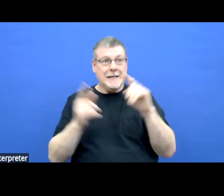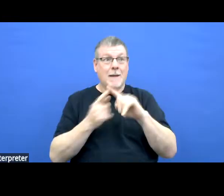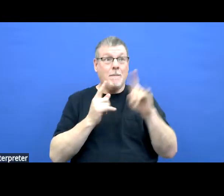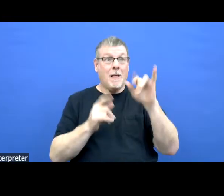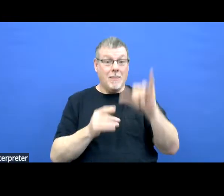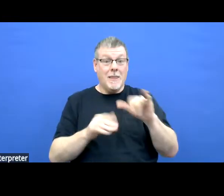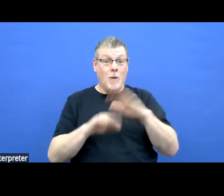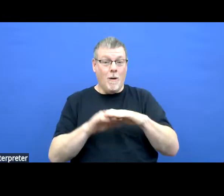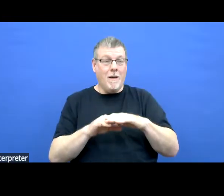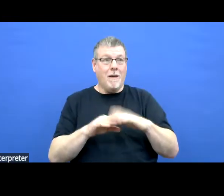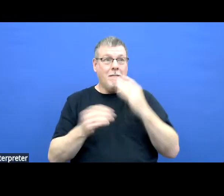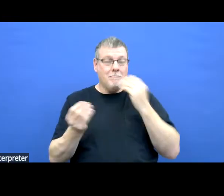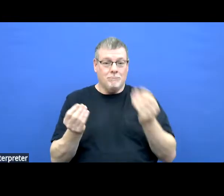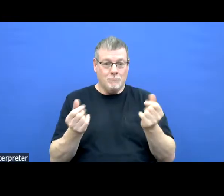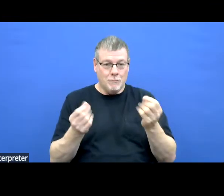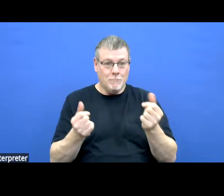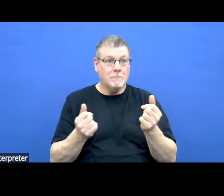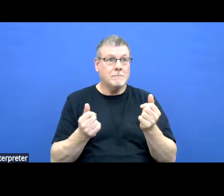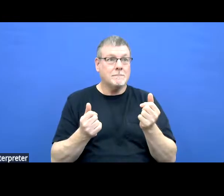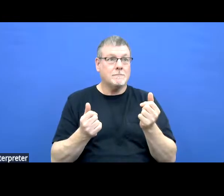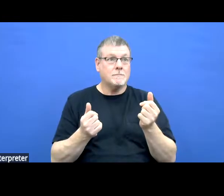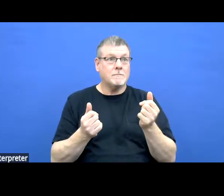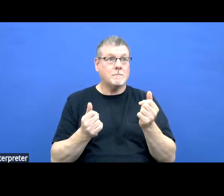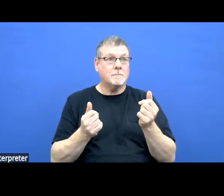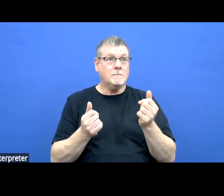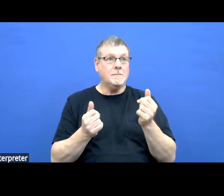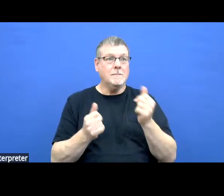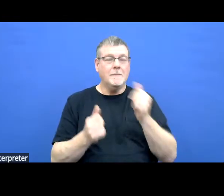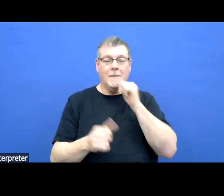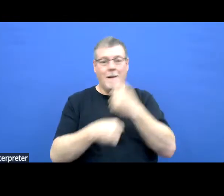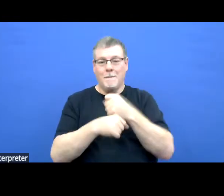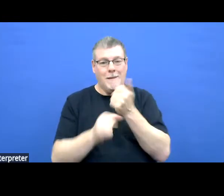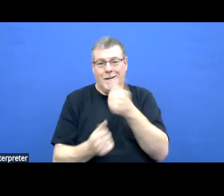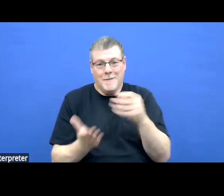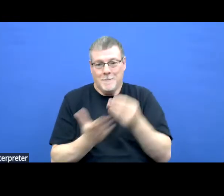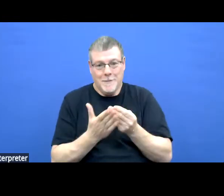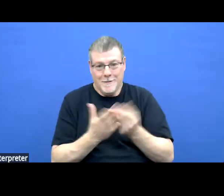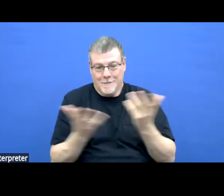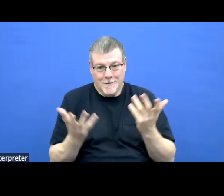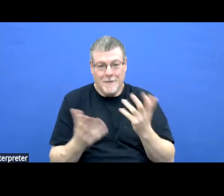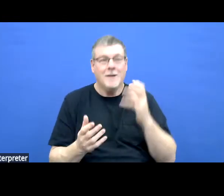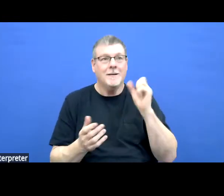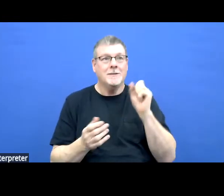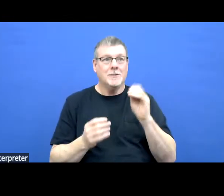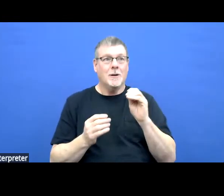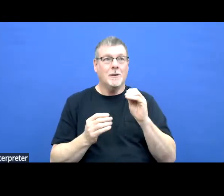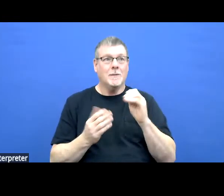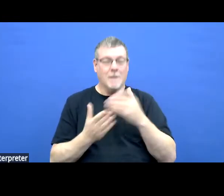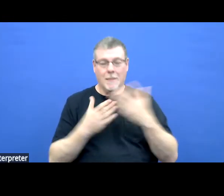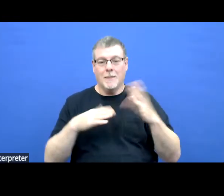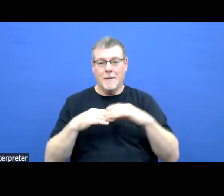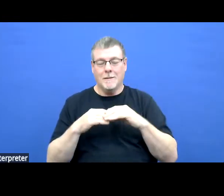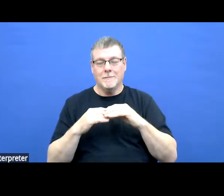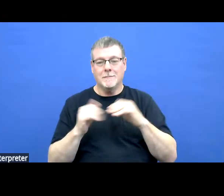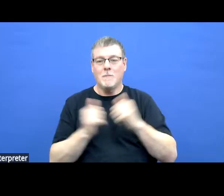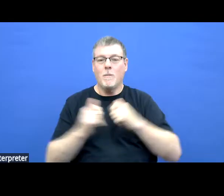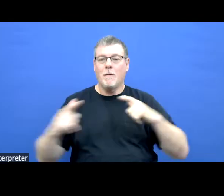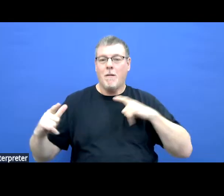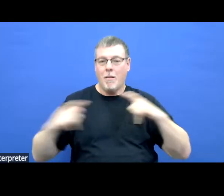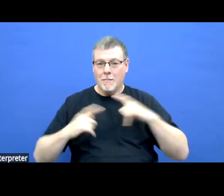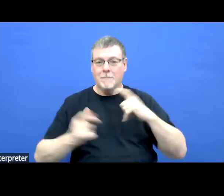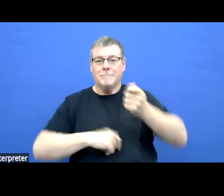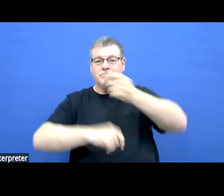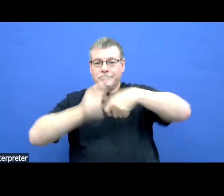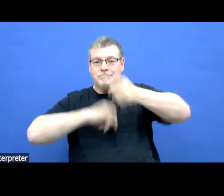on the ground, we're not making any money. So generally, obviously things fluctuate with holidays and returns and